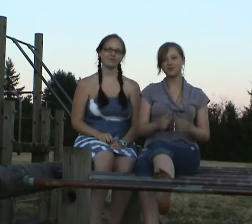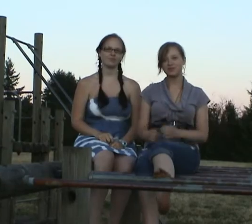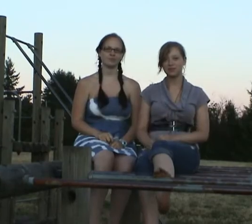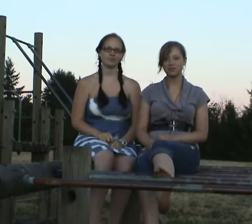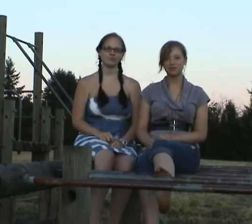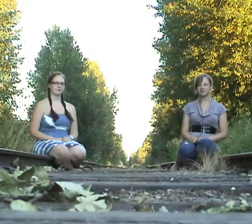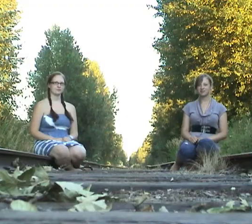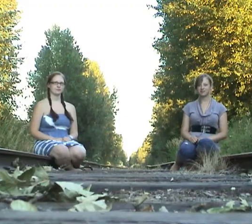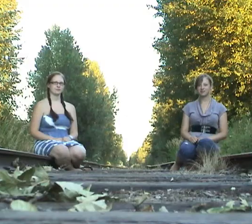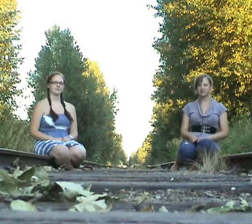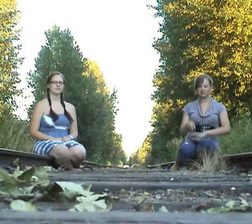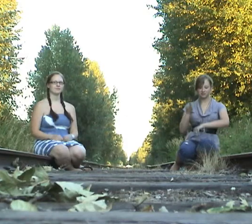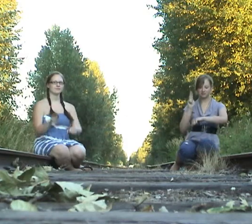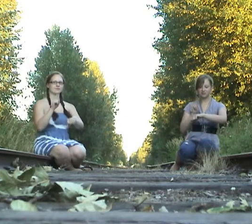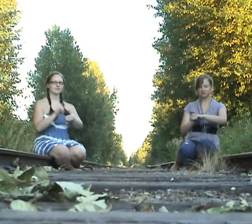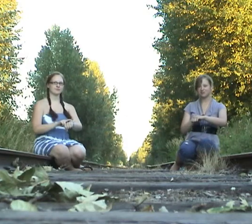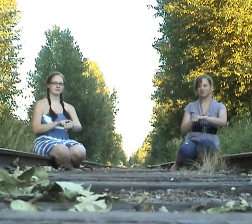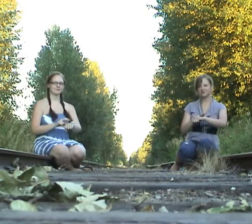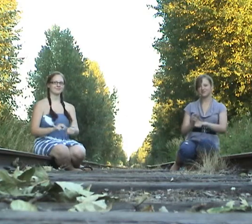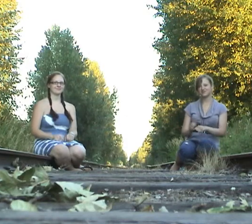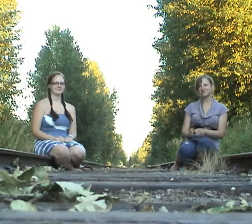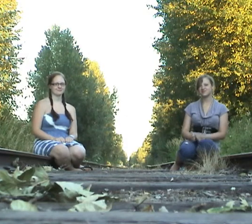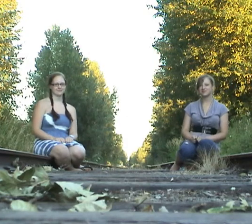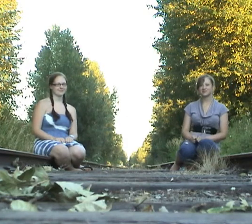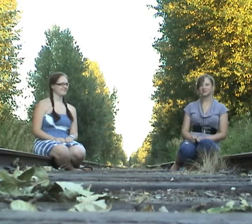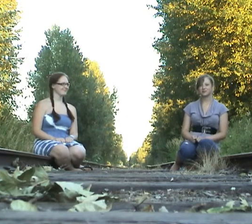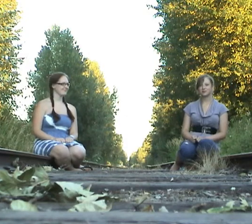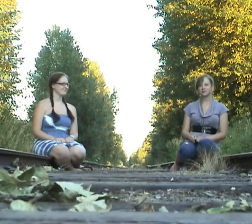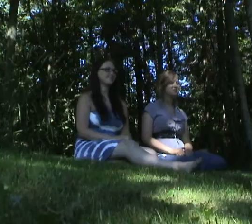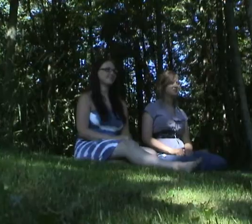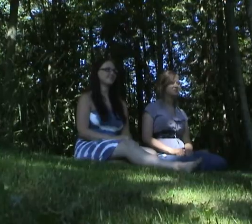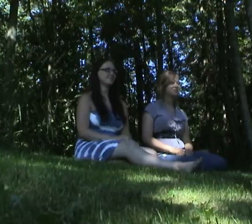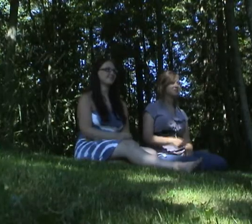Waiting for time somehow.